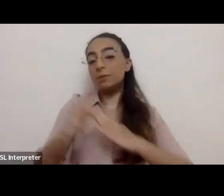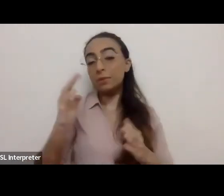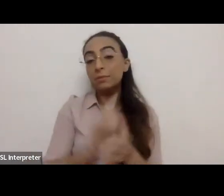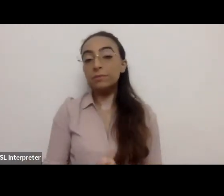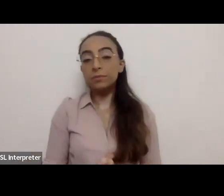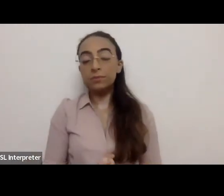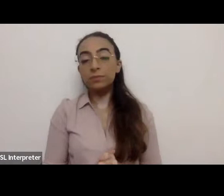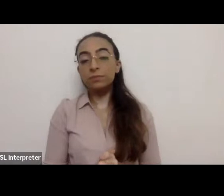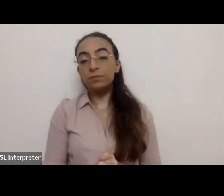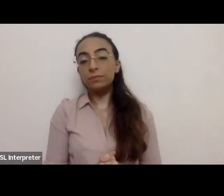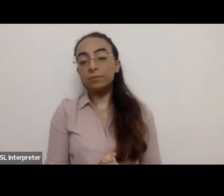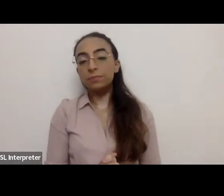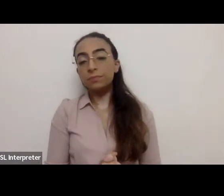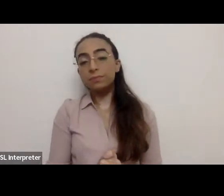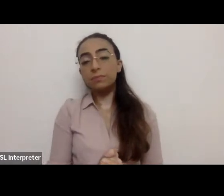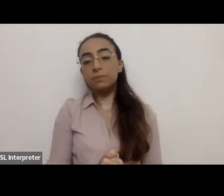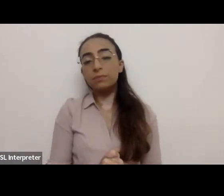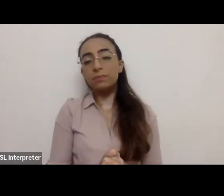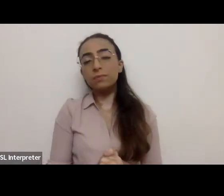and there is a need to create